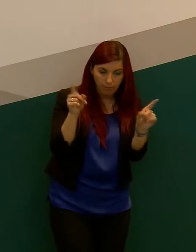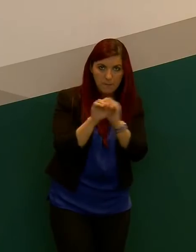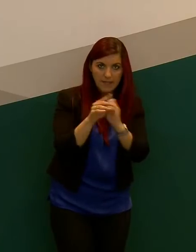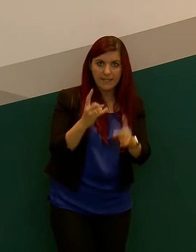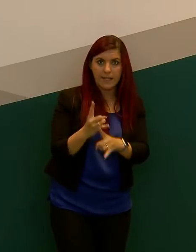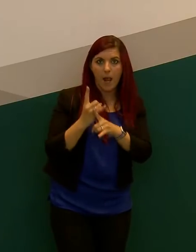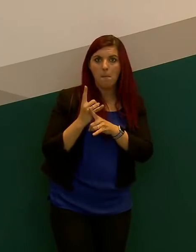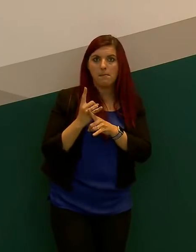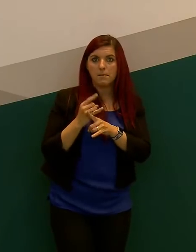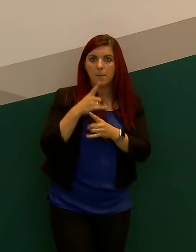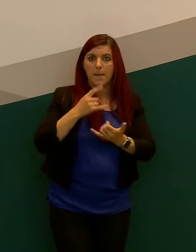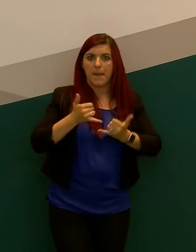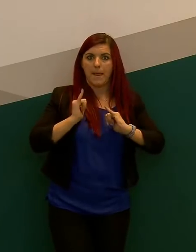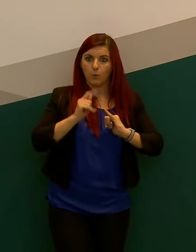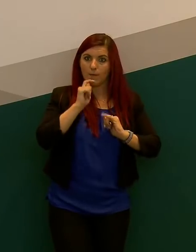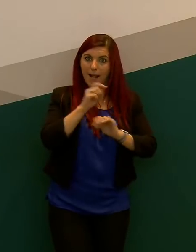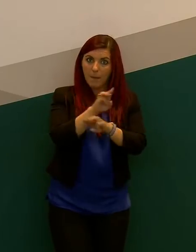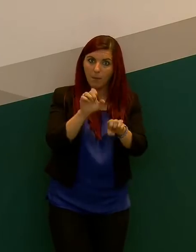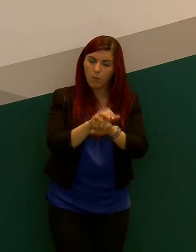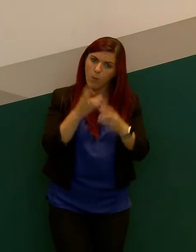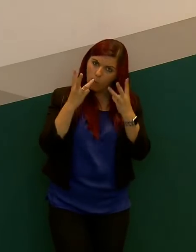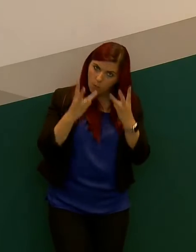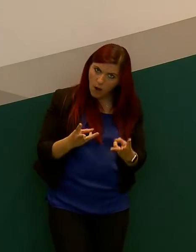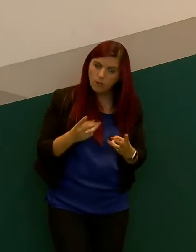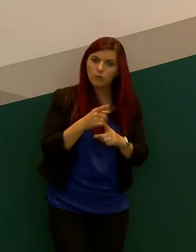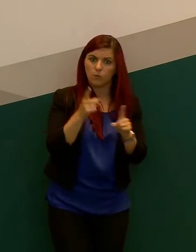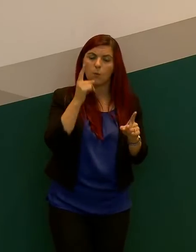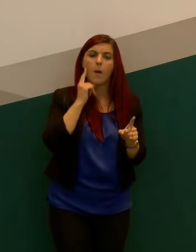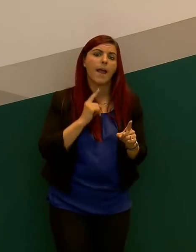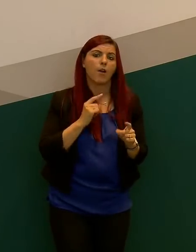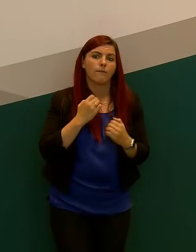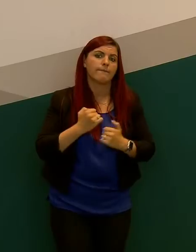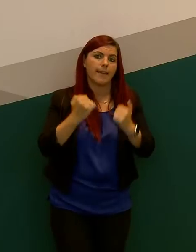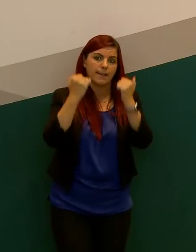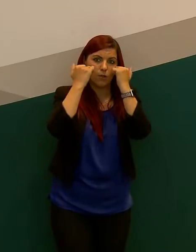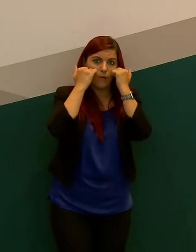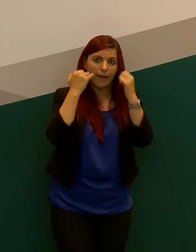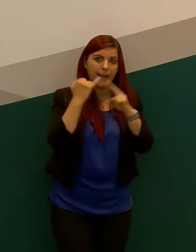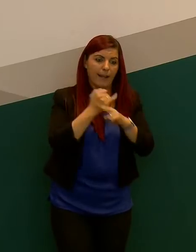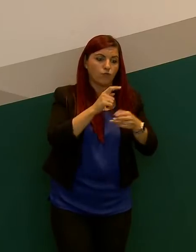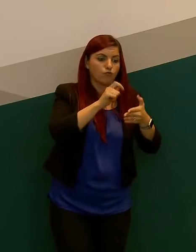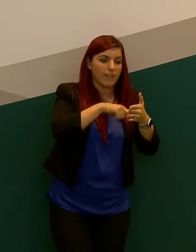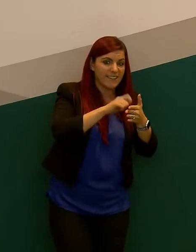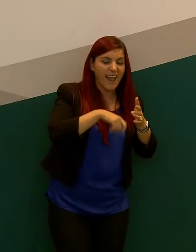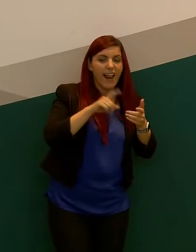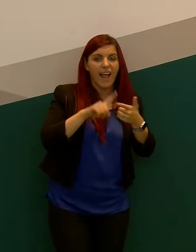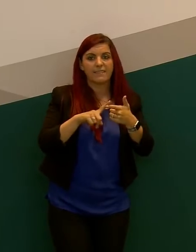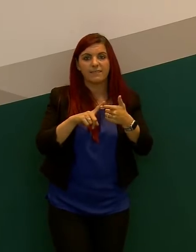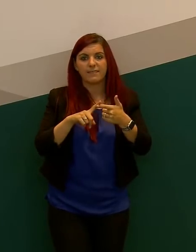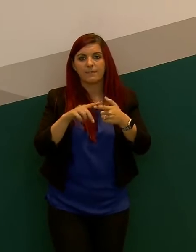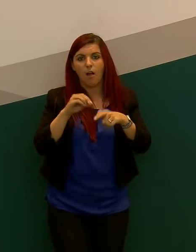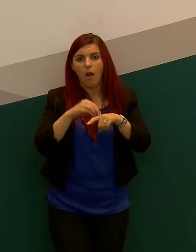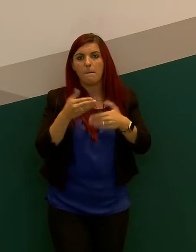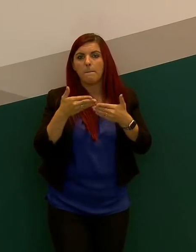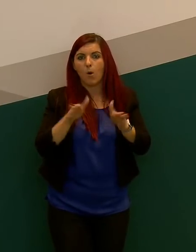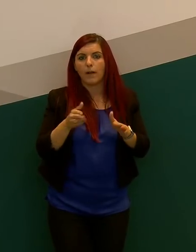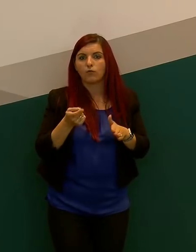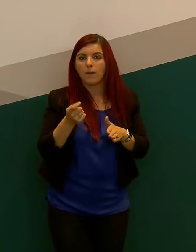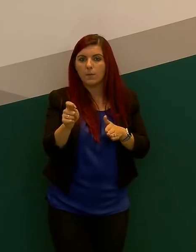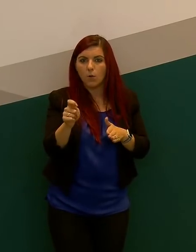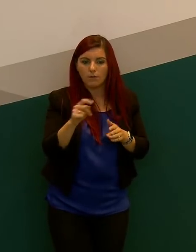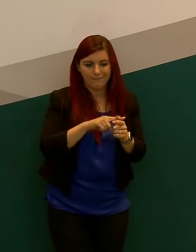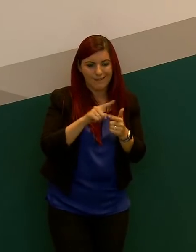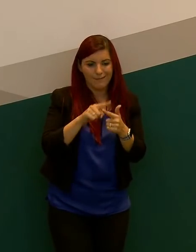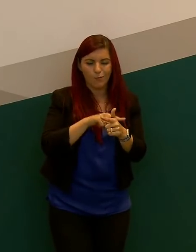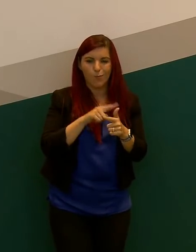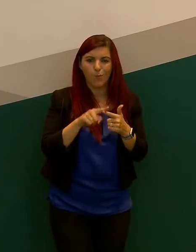get the message out that we want people to wear face coverings in retail environments. These are the kinds of environments in which,